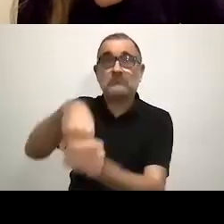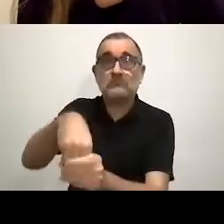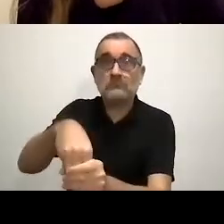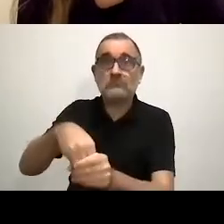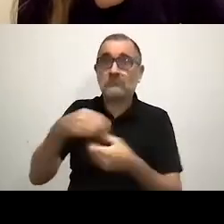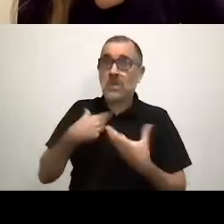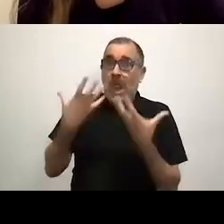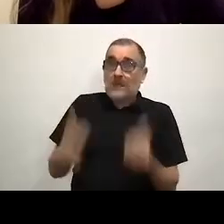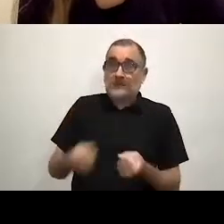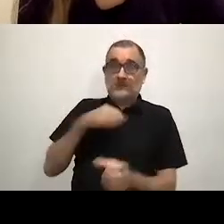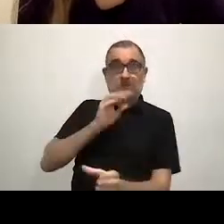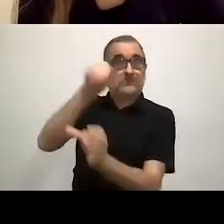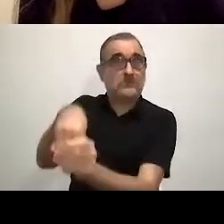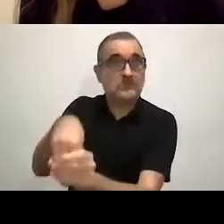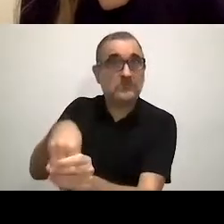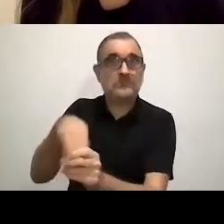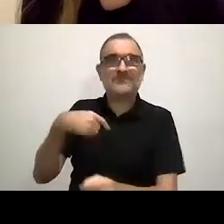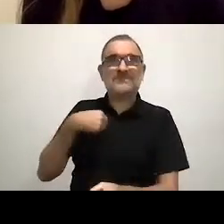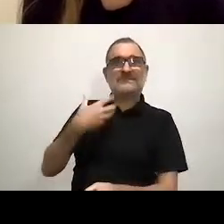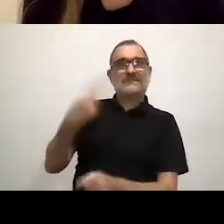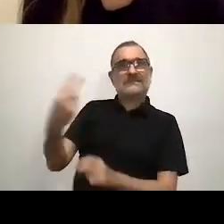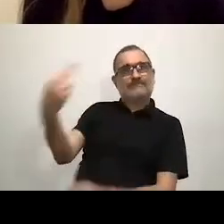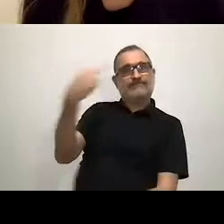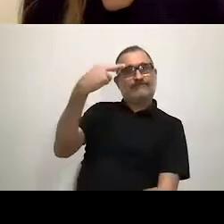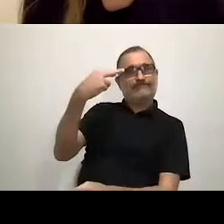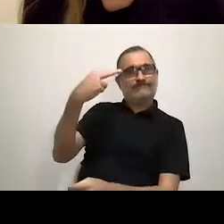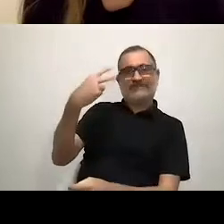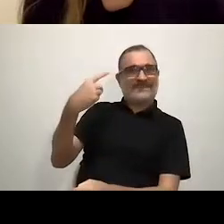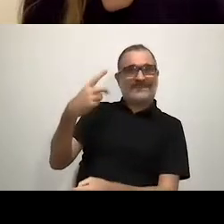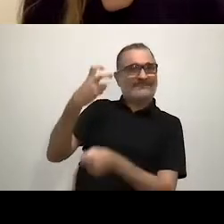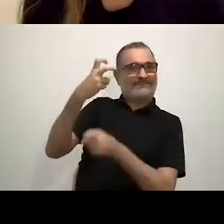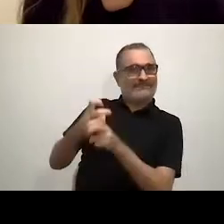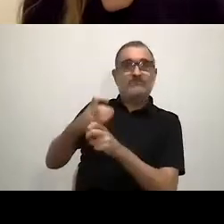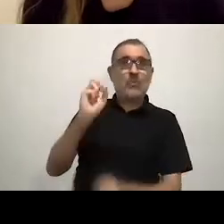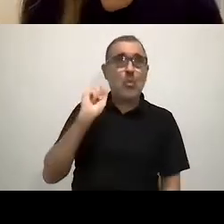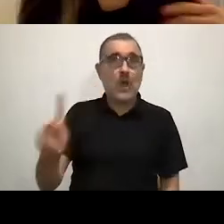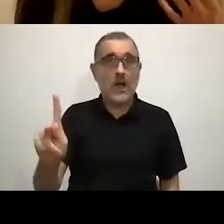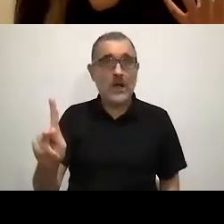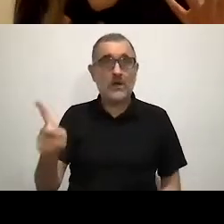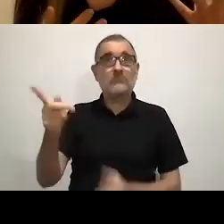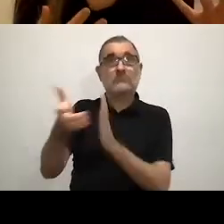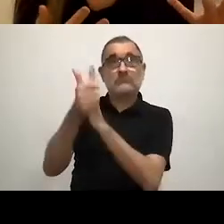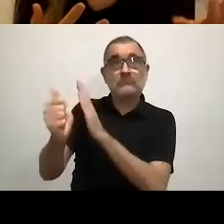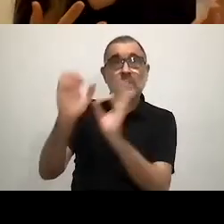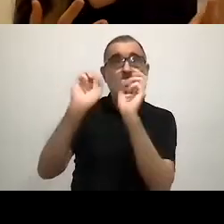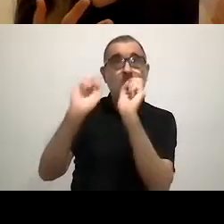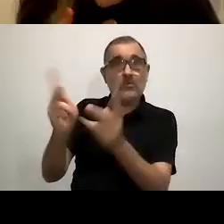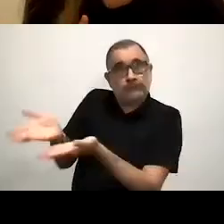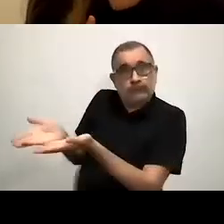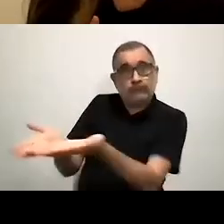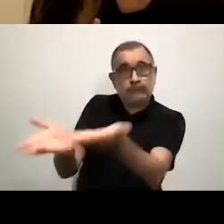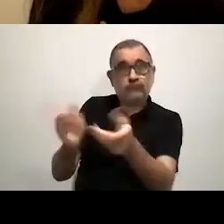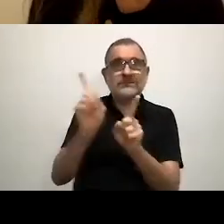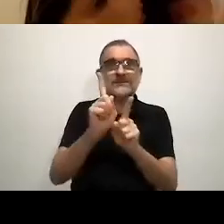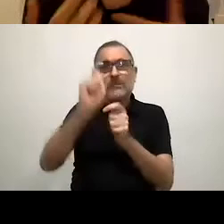is part of it. You know, always having respect for colleagues, for consumers, and providing one of